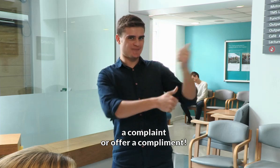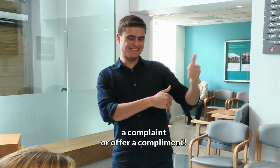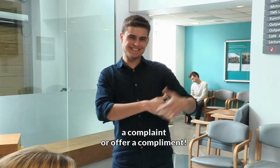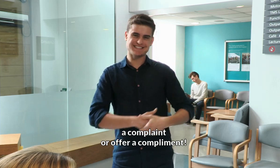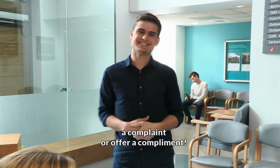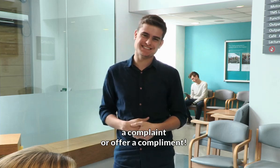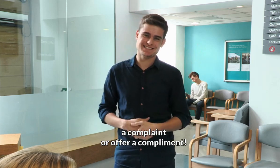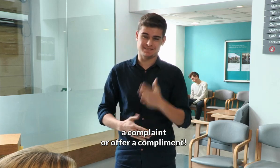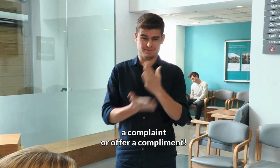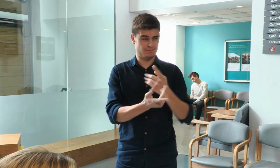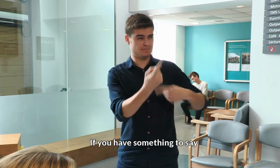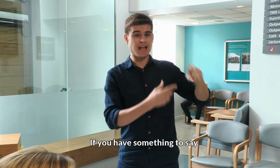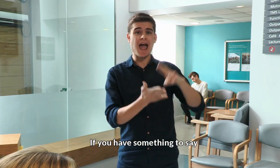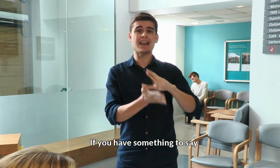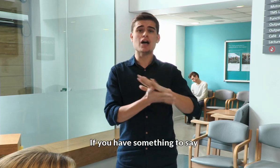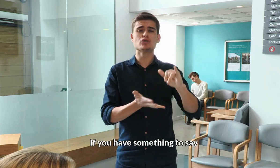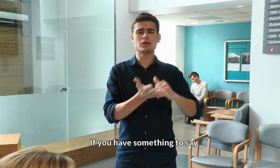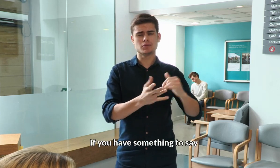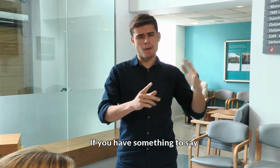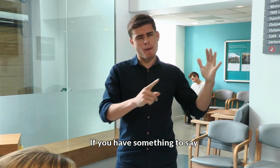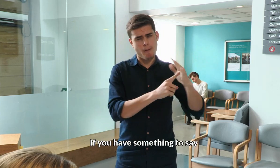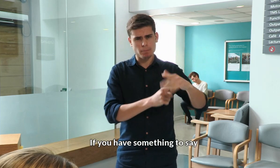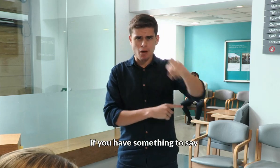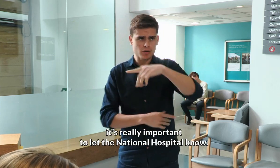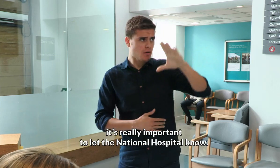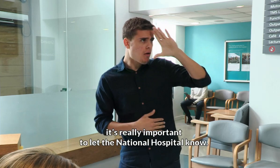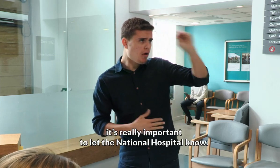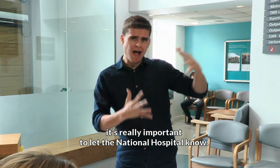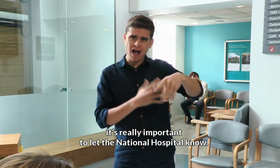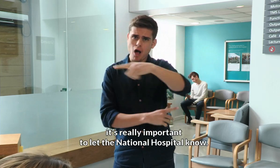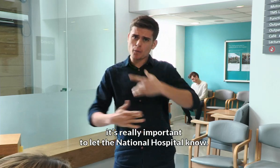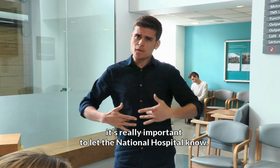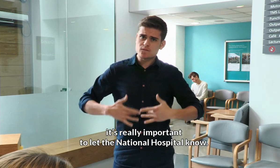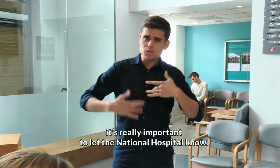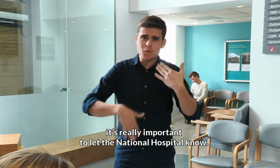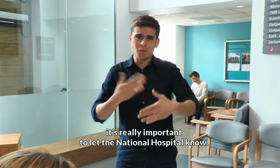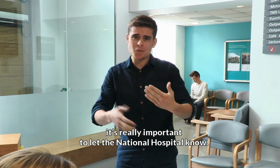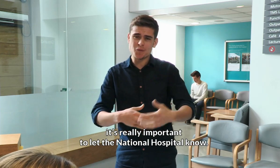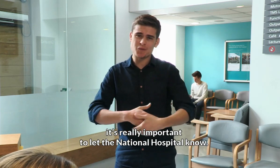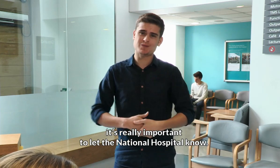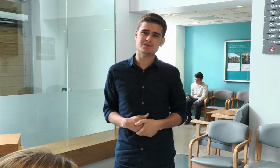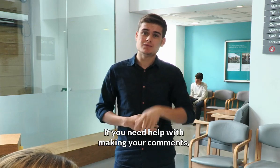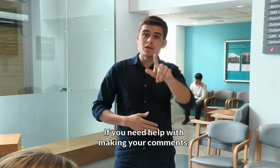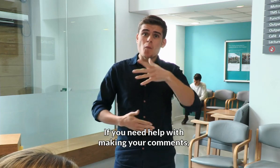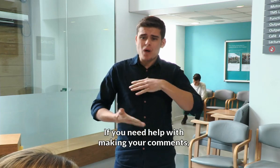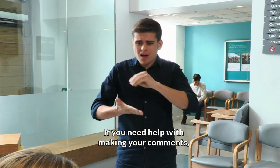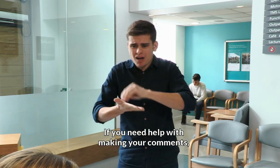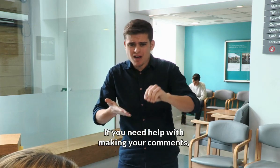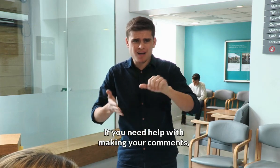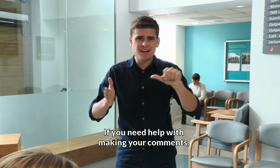offer a compliment. If you have something to say, it's really important to let the NHS know. If you need help with making